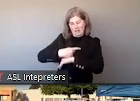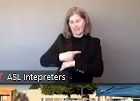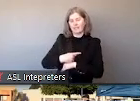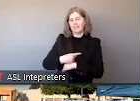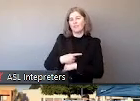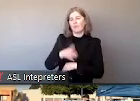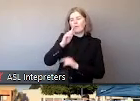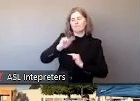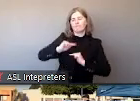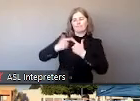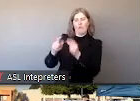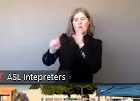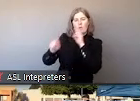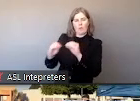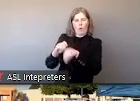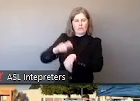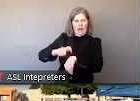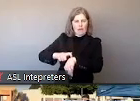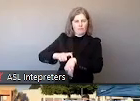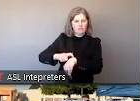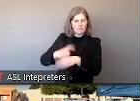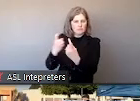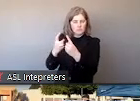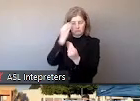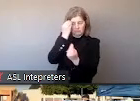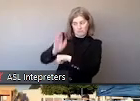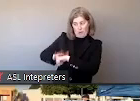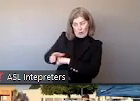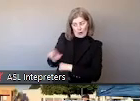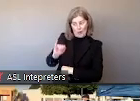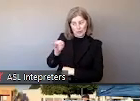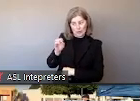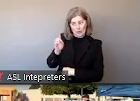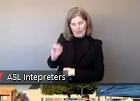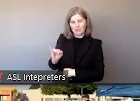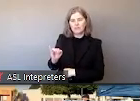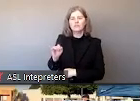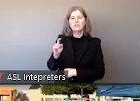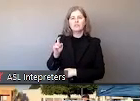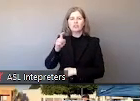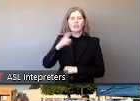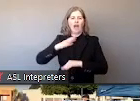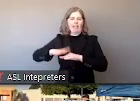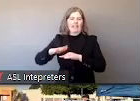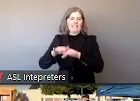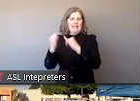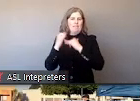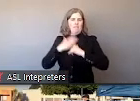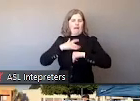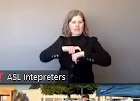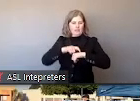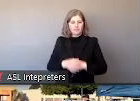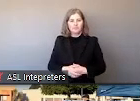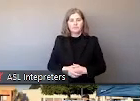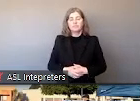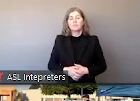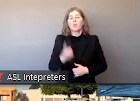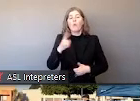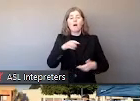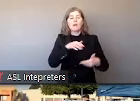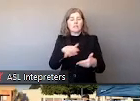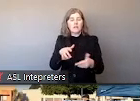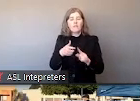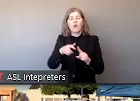give reporters more time to ask questions. Just want to warn you, they should have at least as much time as I did. But there was a study done by